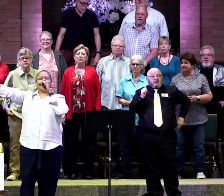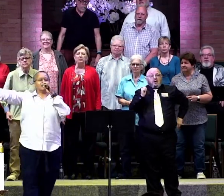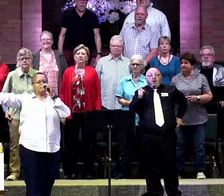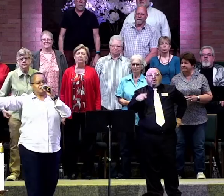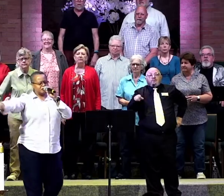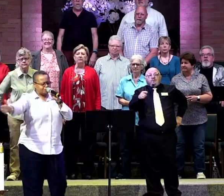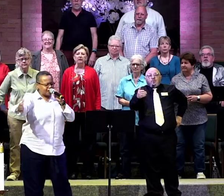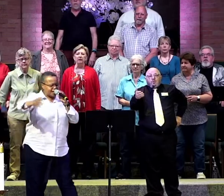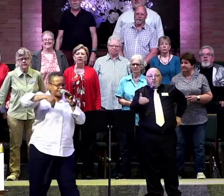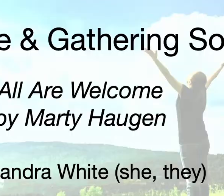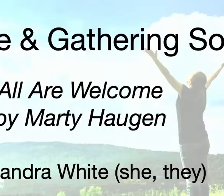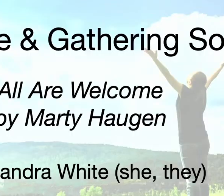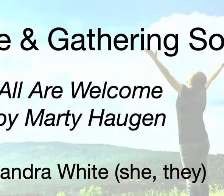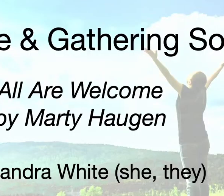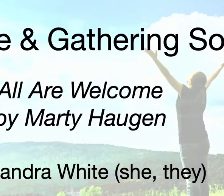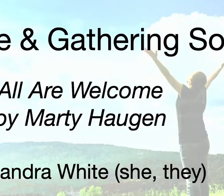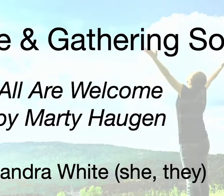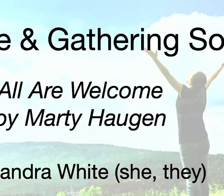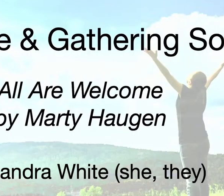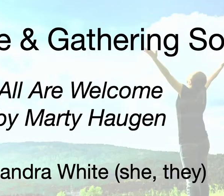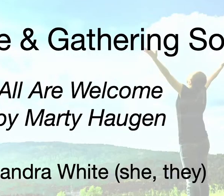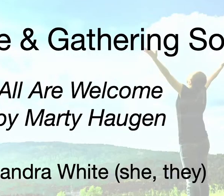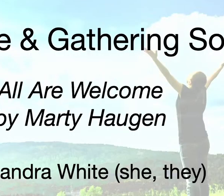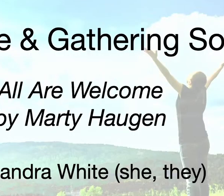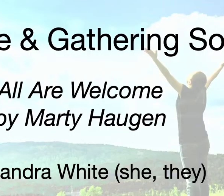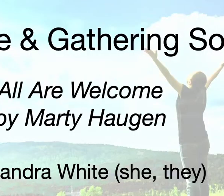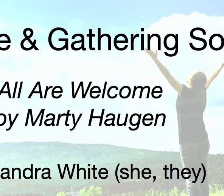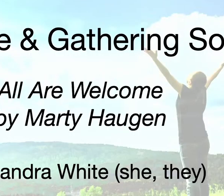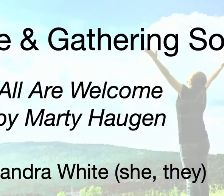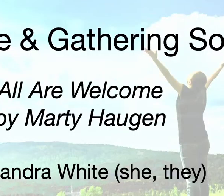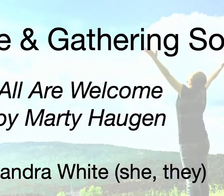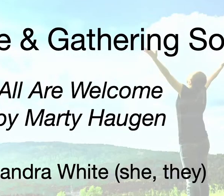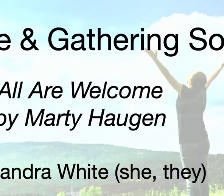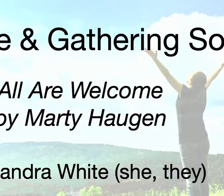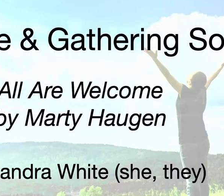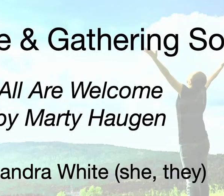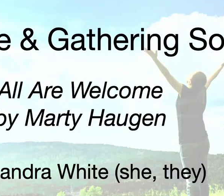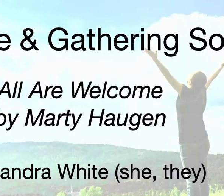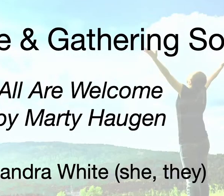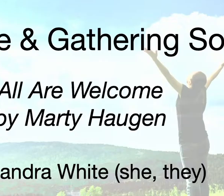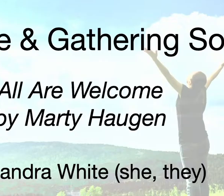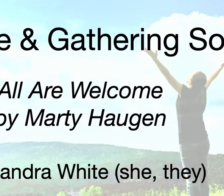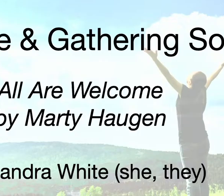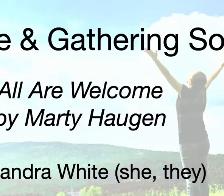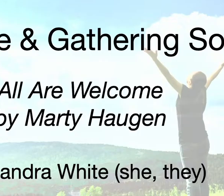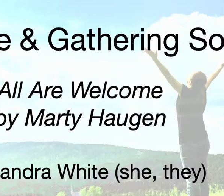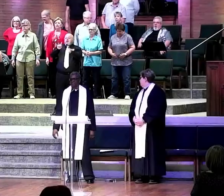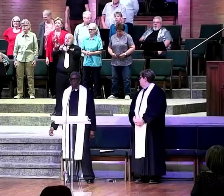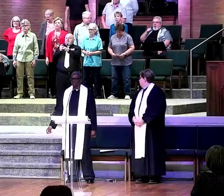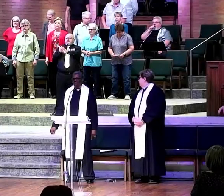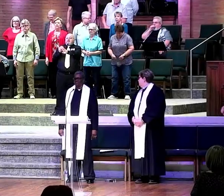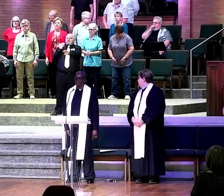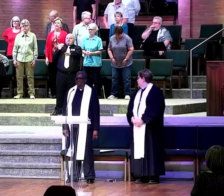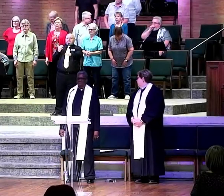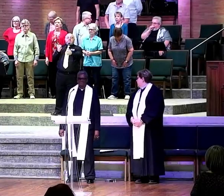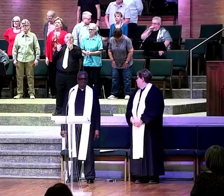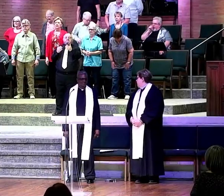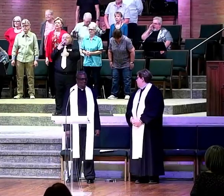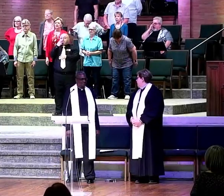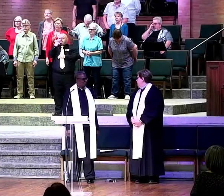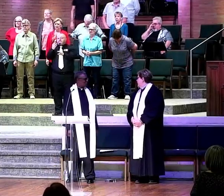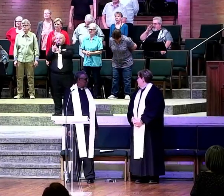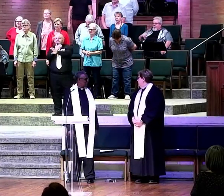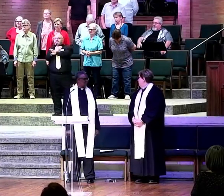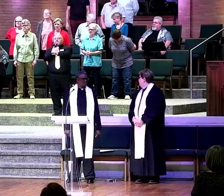All of you are welcome in this place. You're going to have this opportunity to go to someone that you may not have met before. You may not have seen them